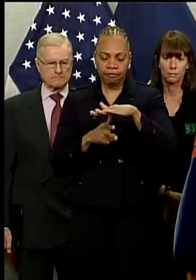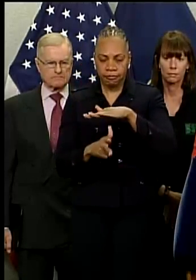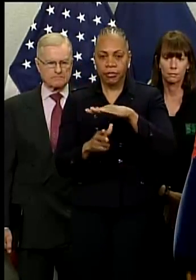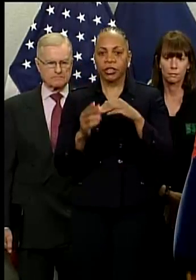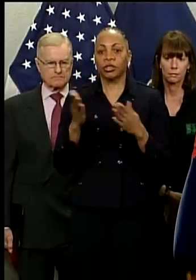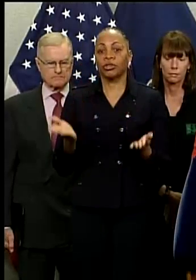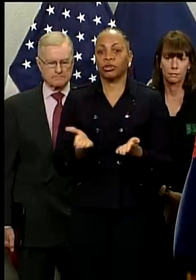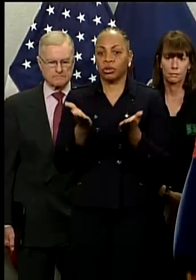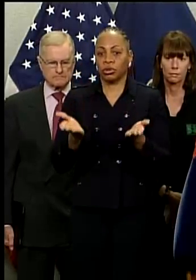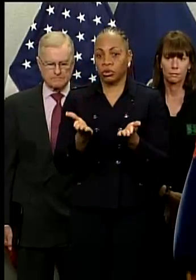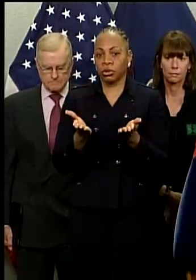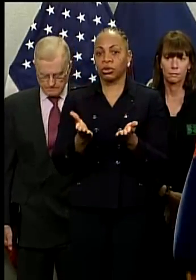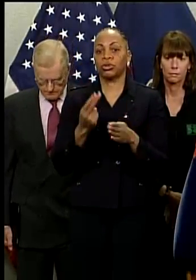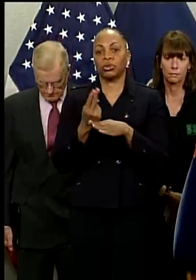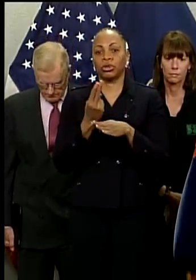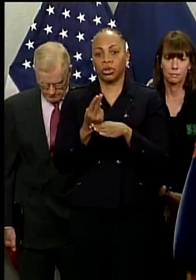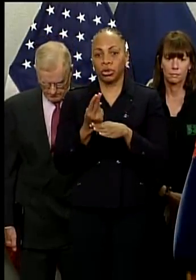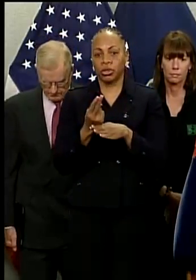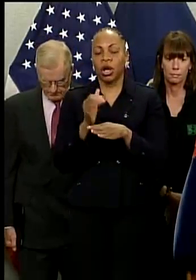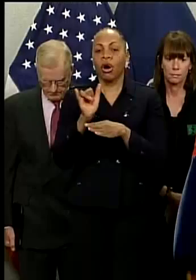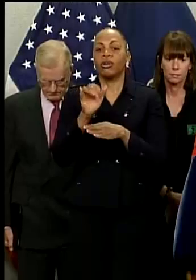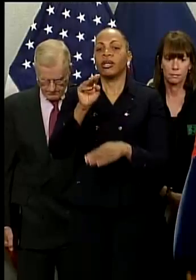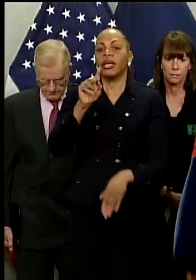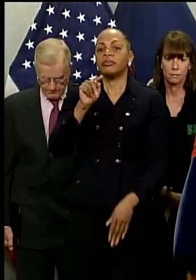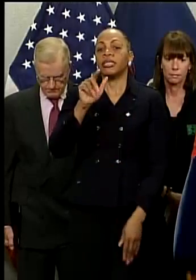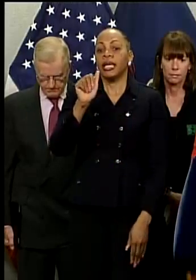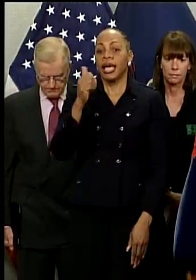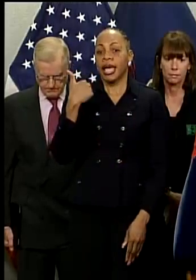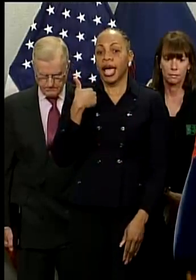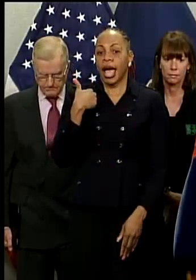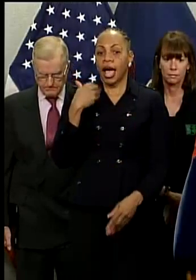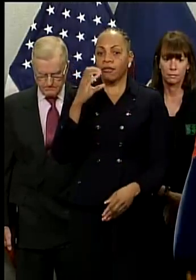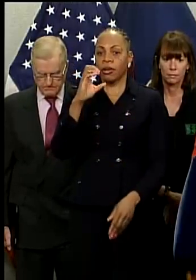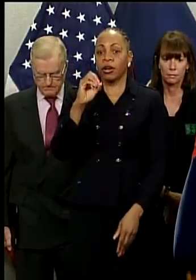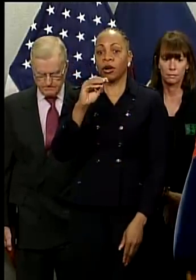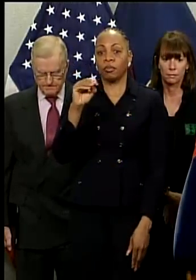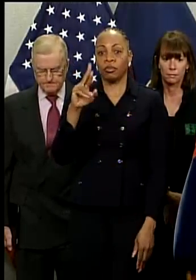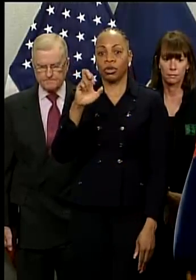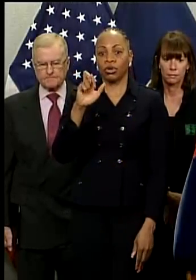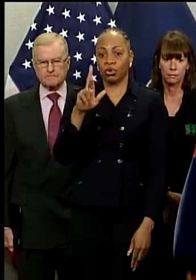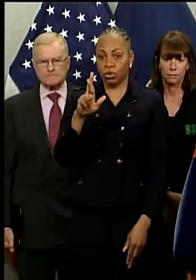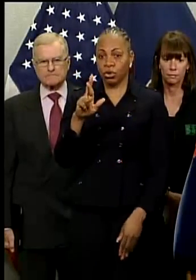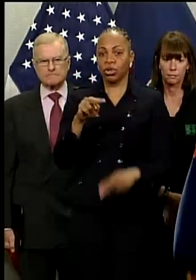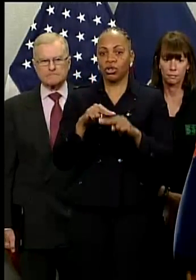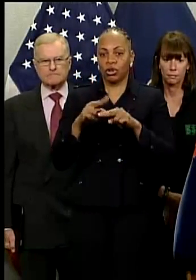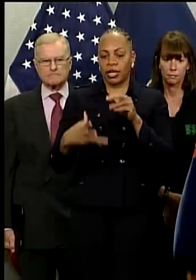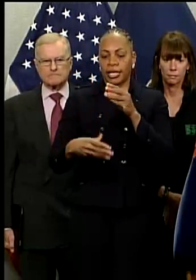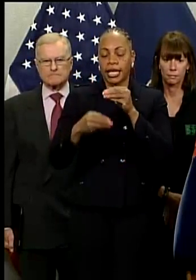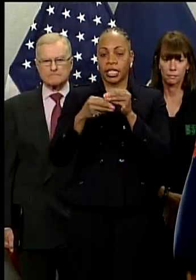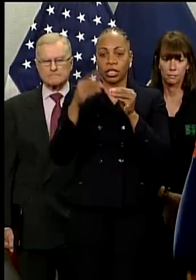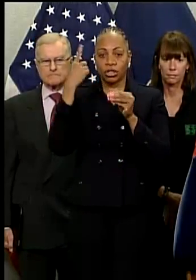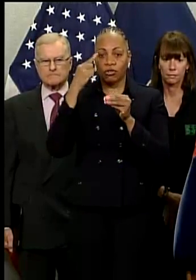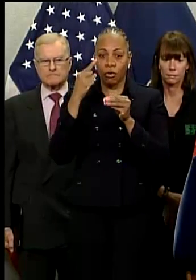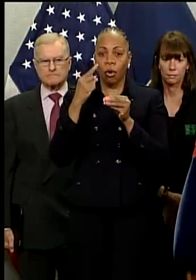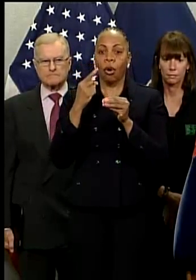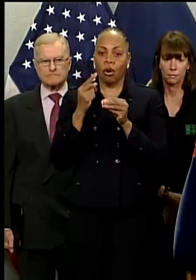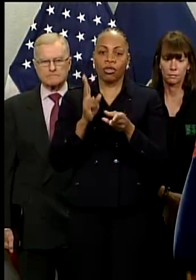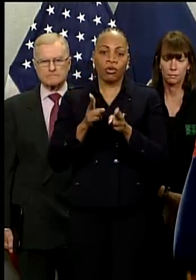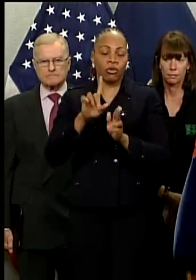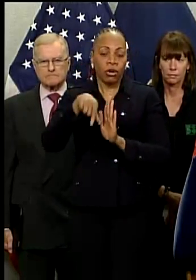MTA has also put on extra commuter trains ahead of the normal evening rush hour and is strongly urging their riders to use